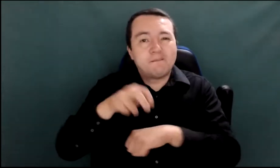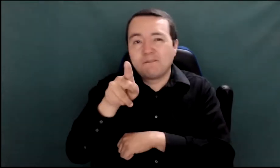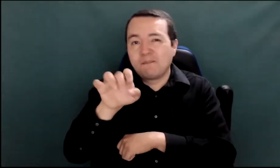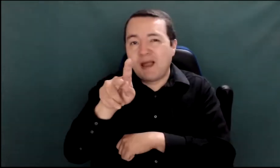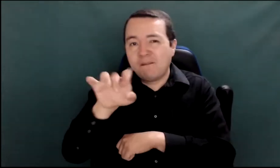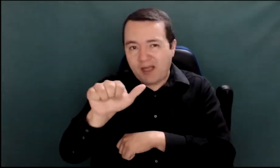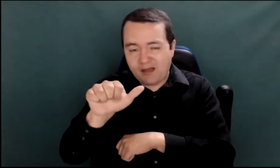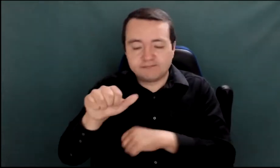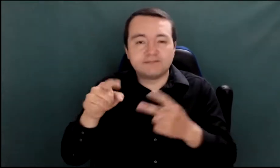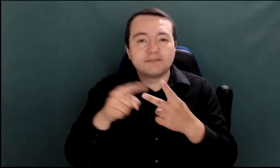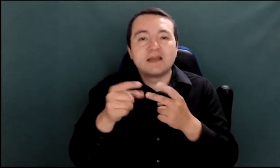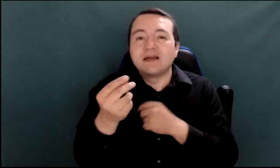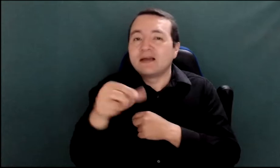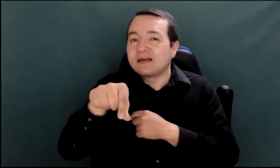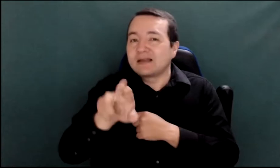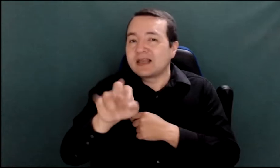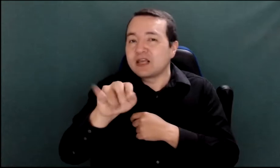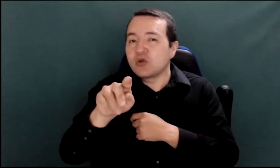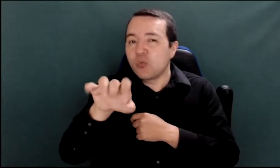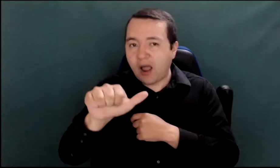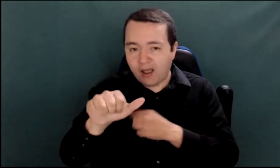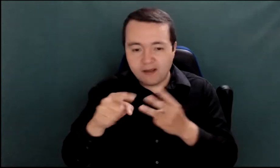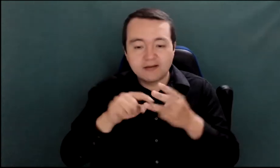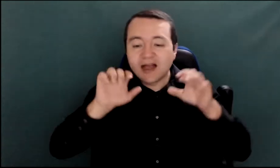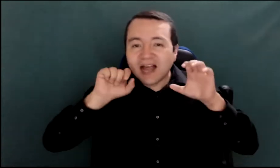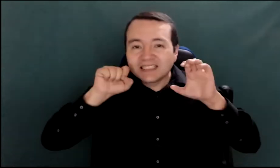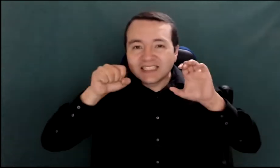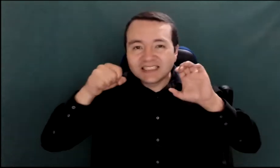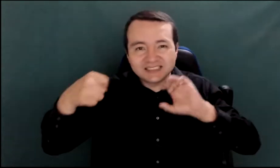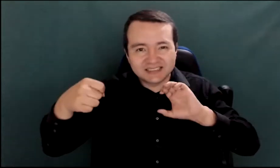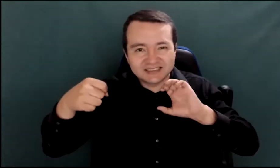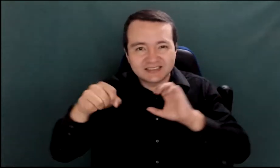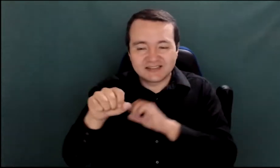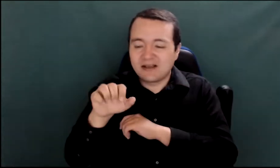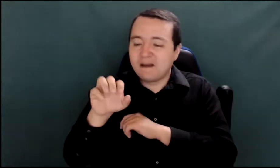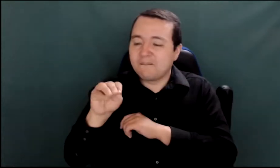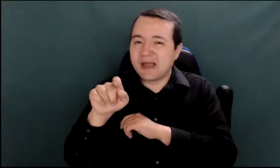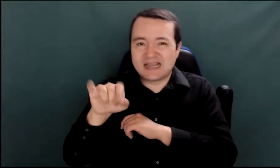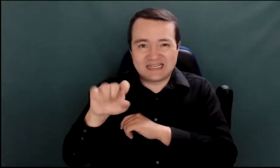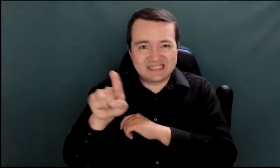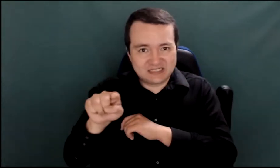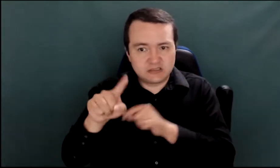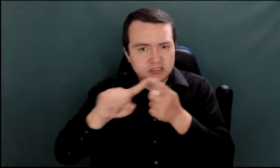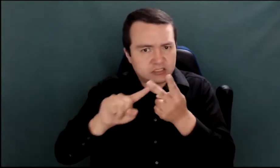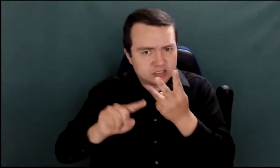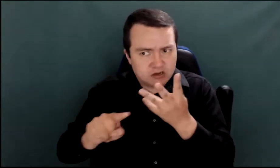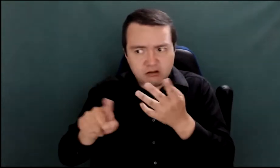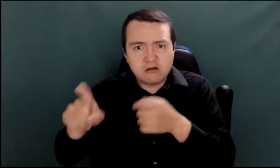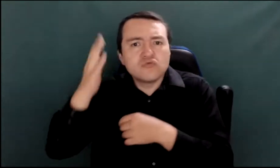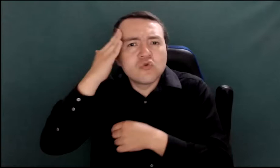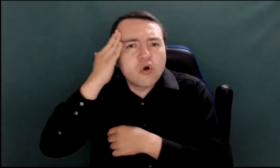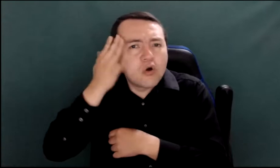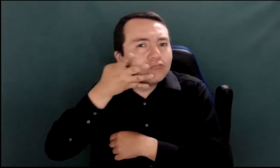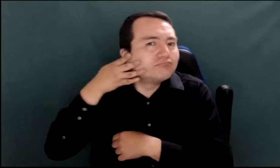quinoa is the neighbor who works with these products every year, knows much more than any